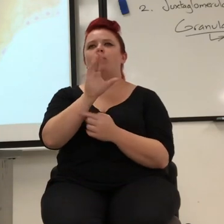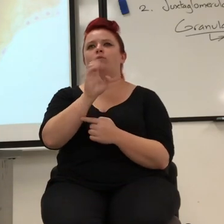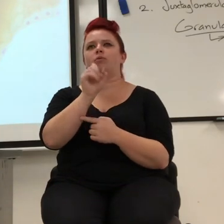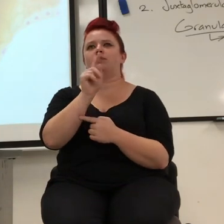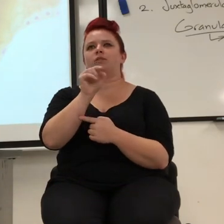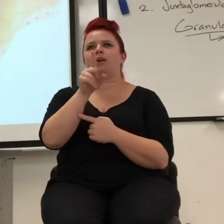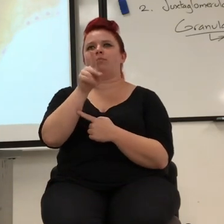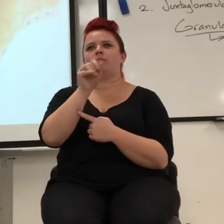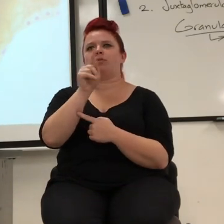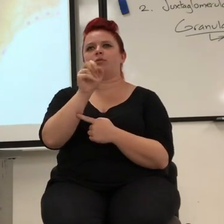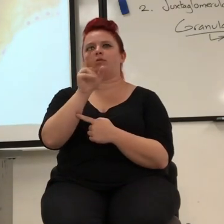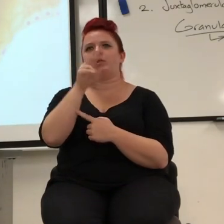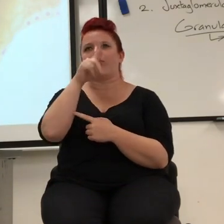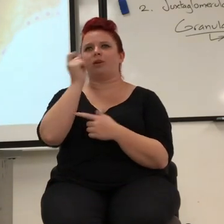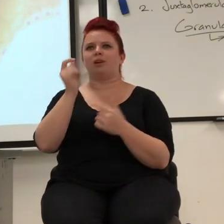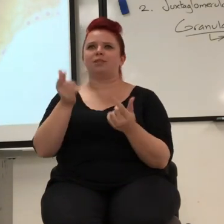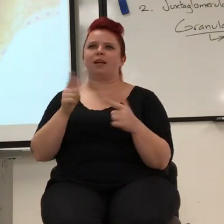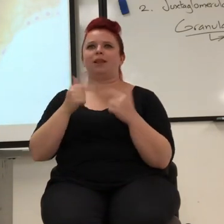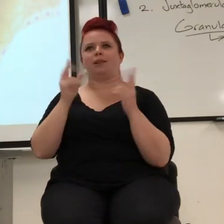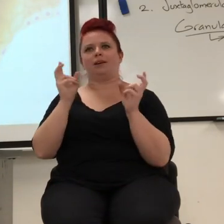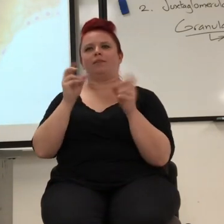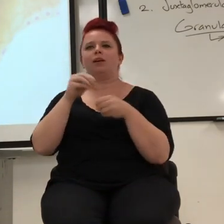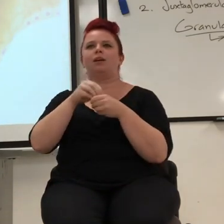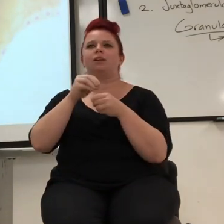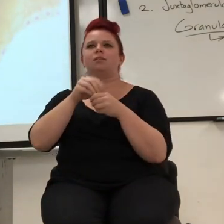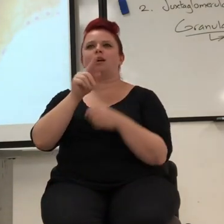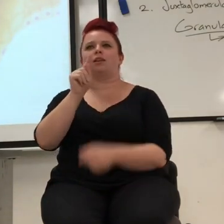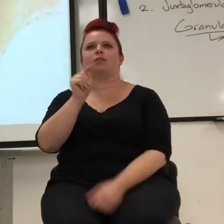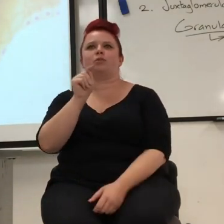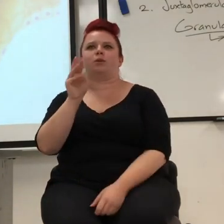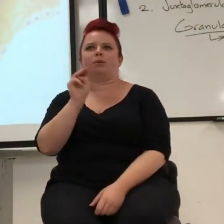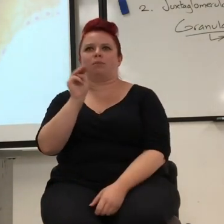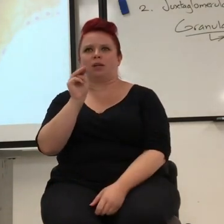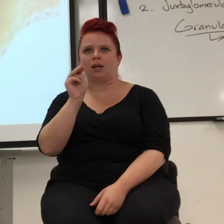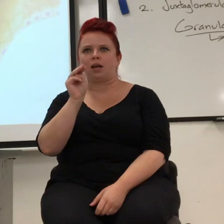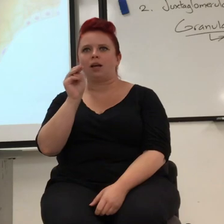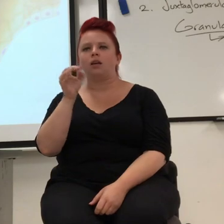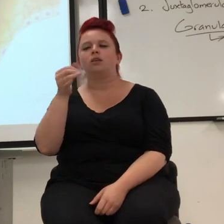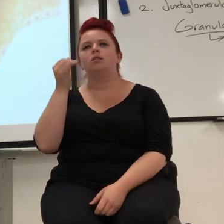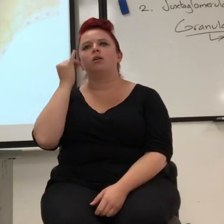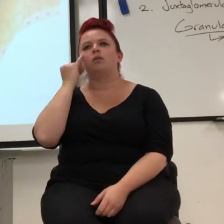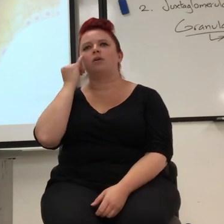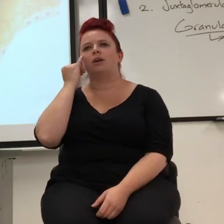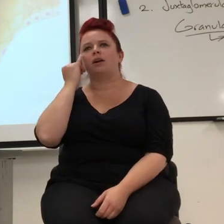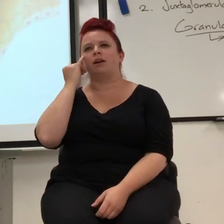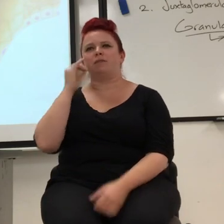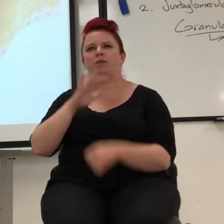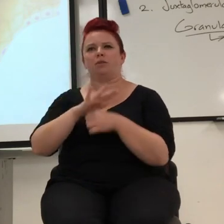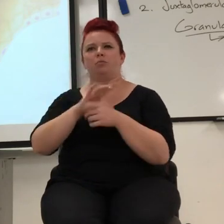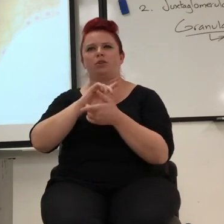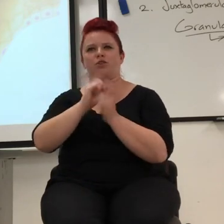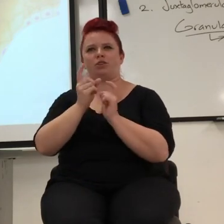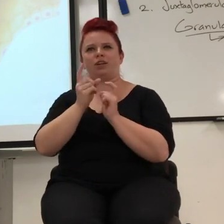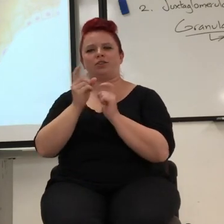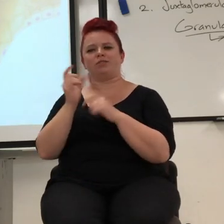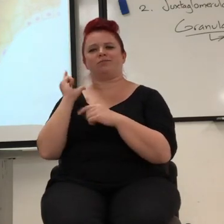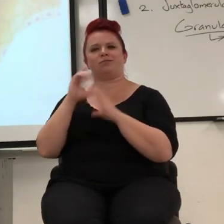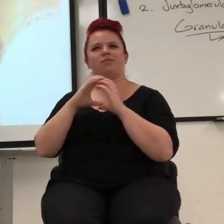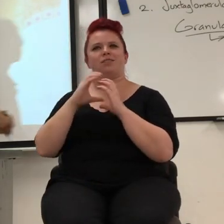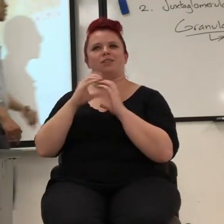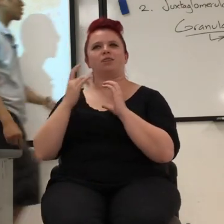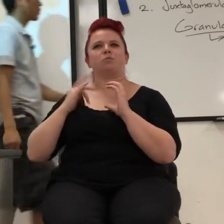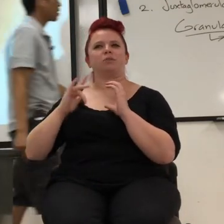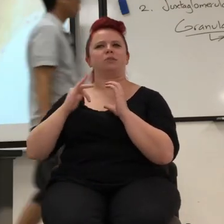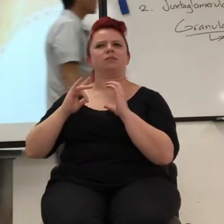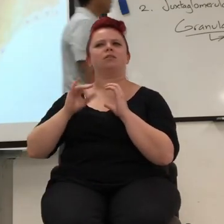tunica media. I mean, if there are changes in pressure in the afferent arteriole, these cells will detect the change. So granular